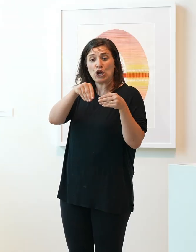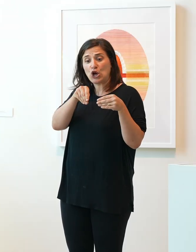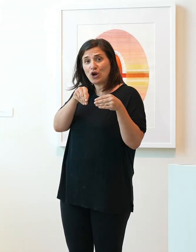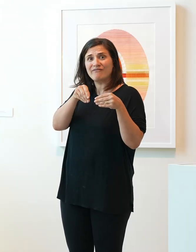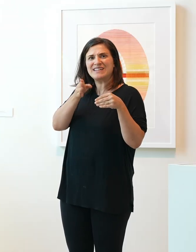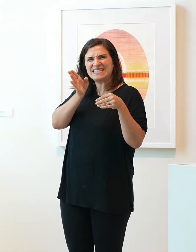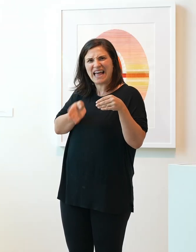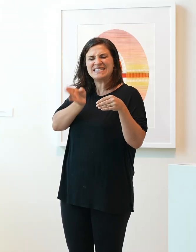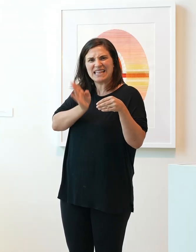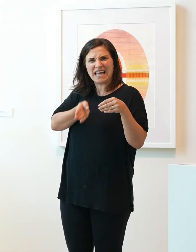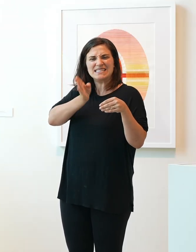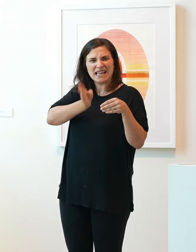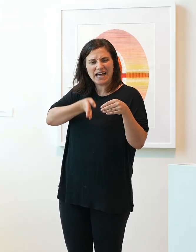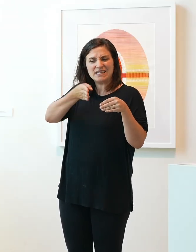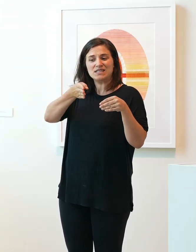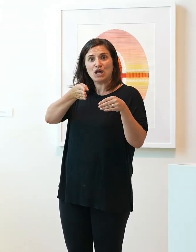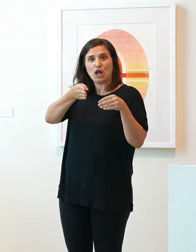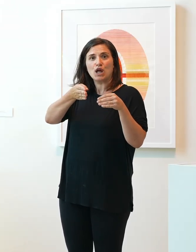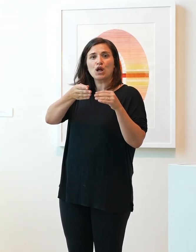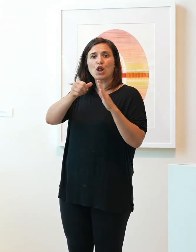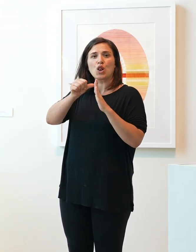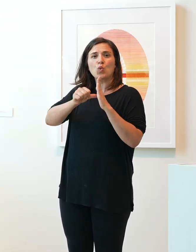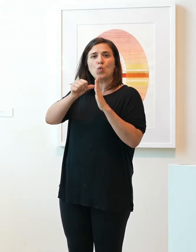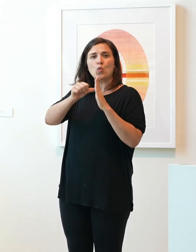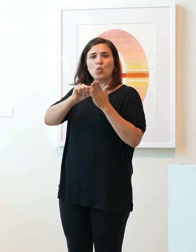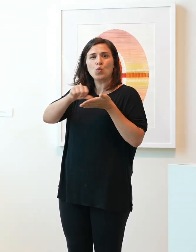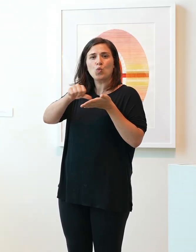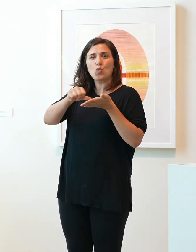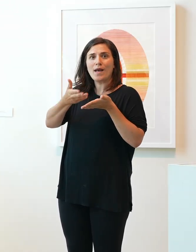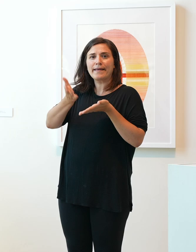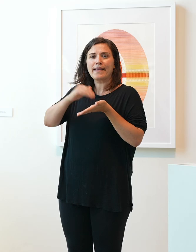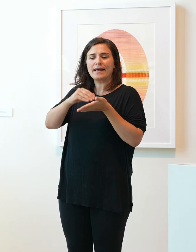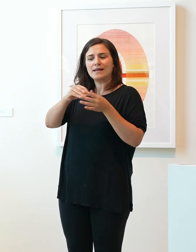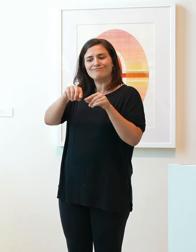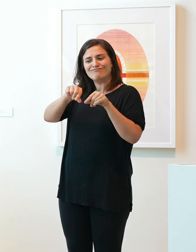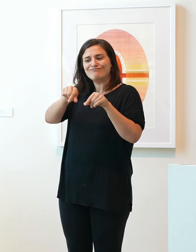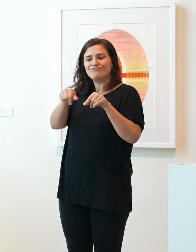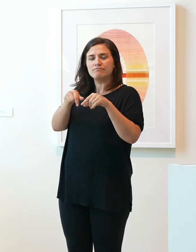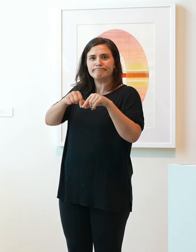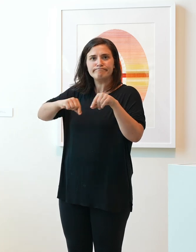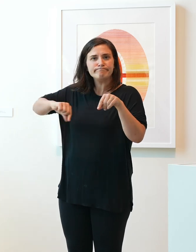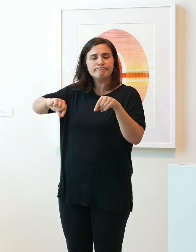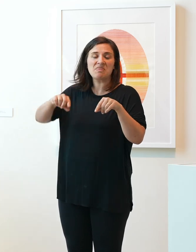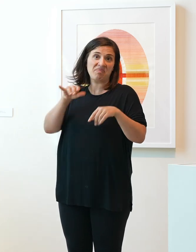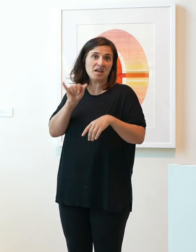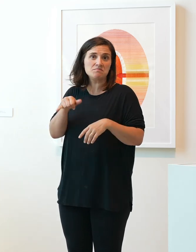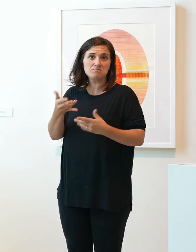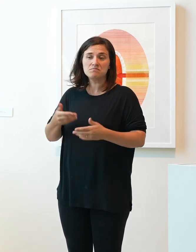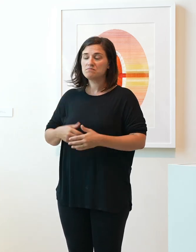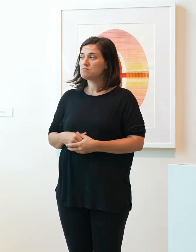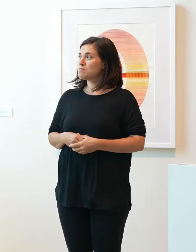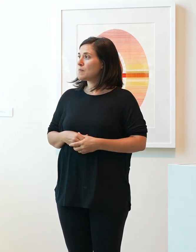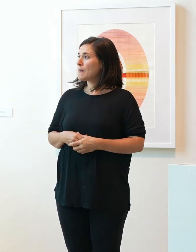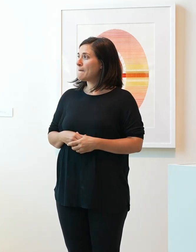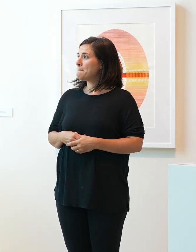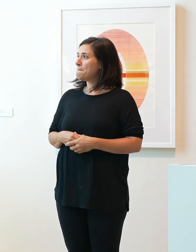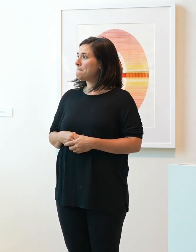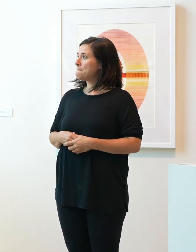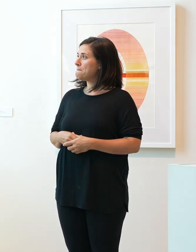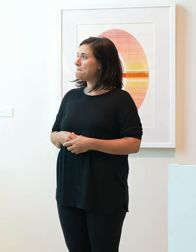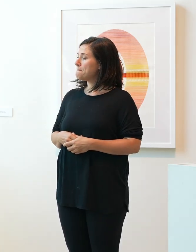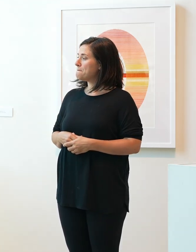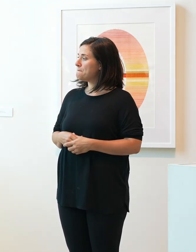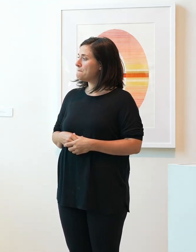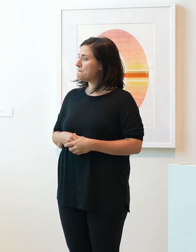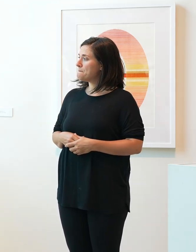at angles, and then glue it back together, and now you've got a curved tail or something. So, so